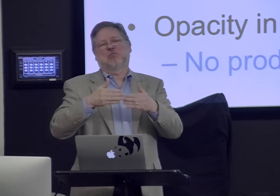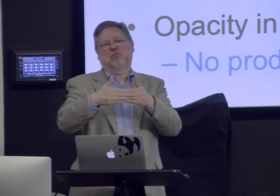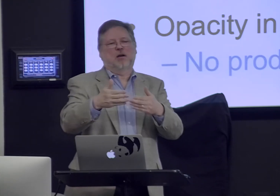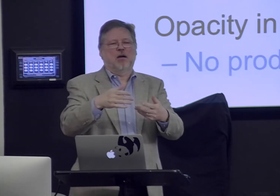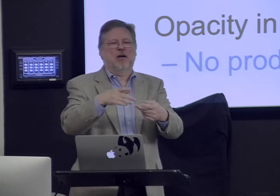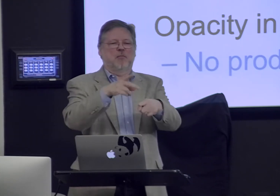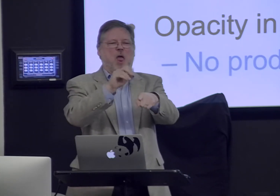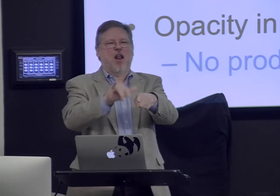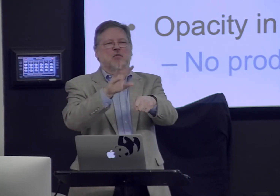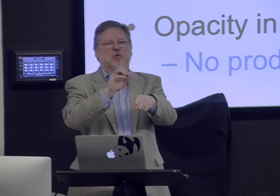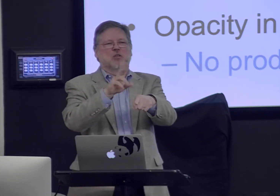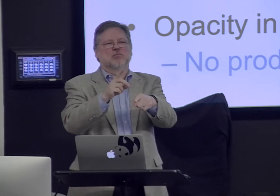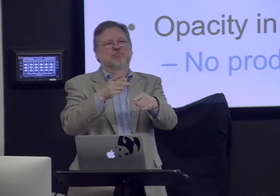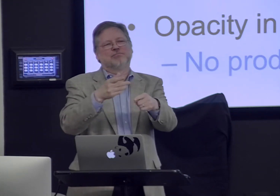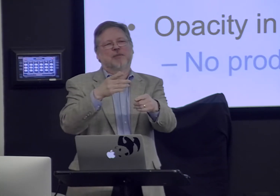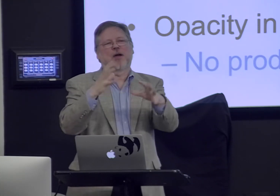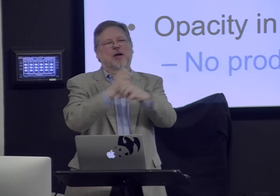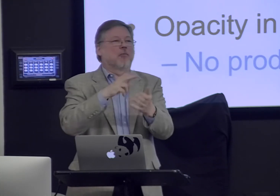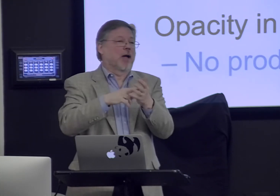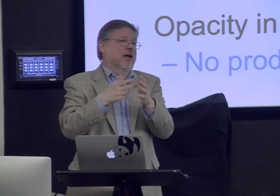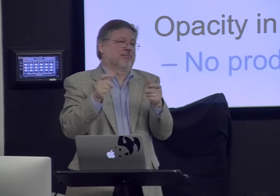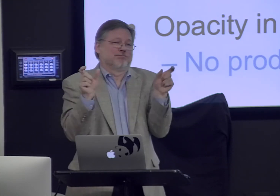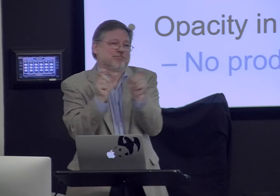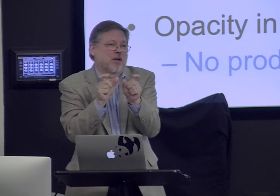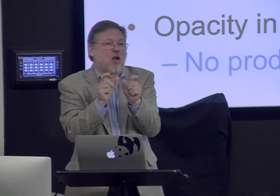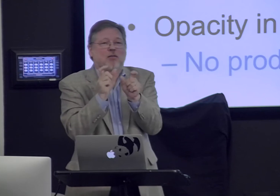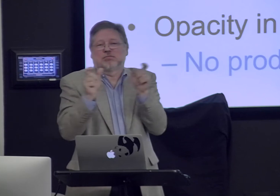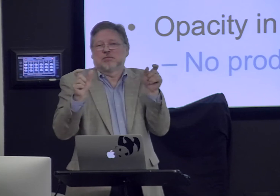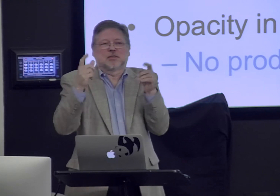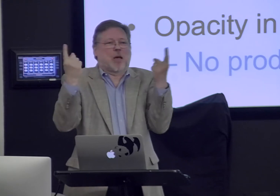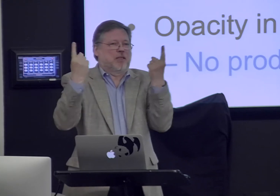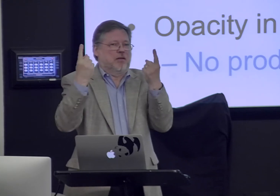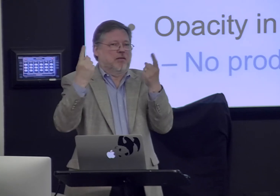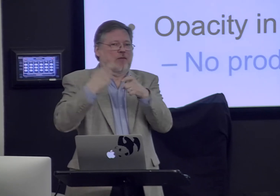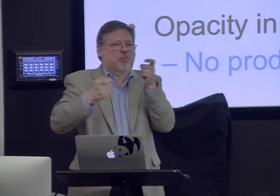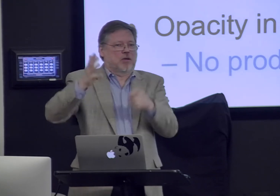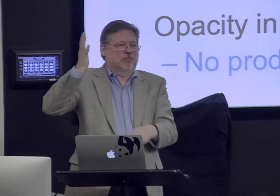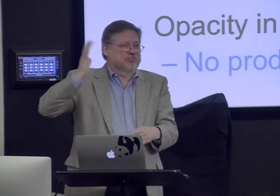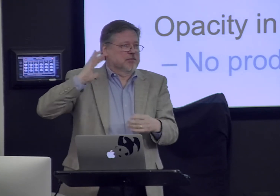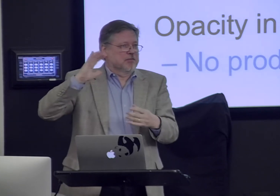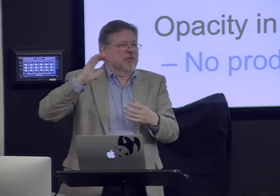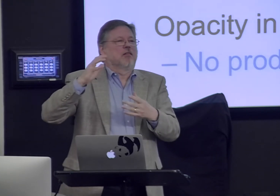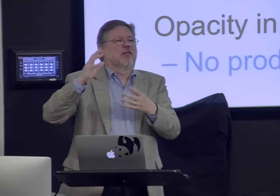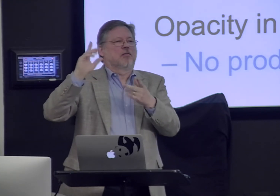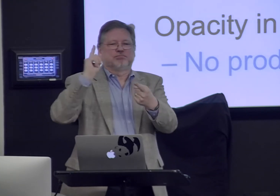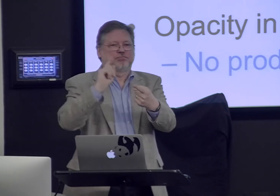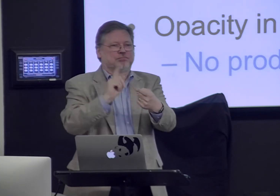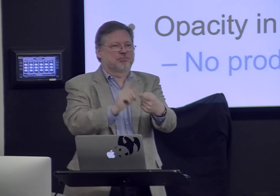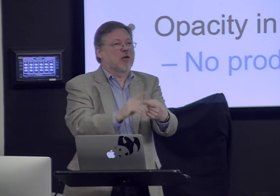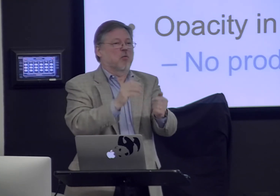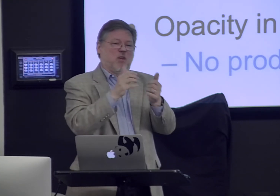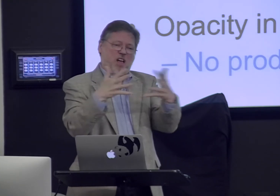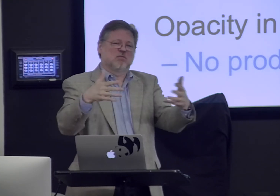but really is a combination of multiple segments. So these are polywords that have